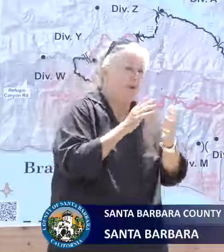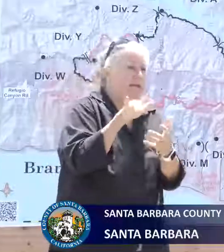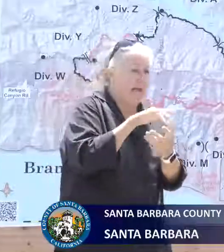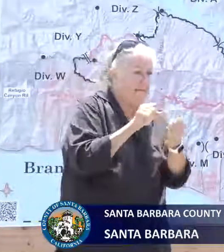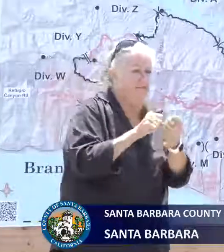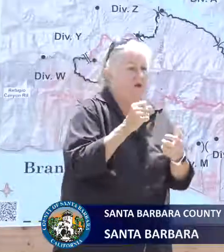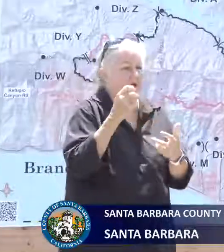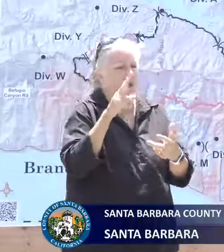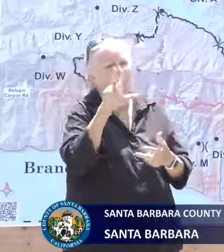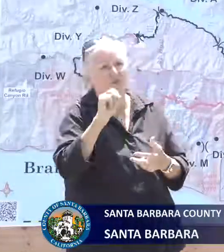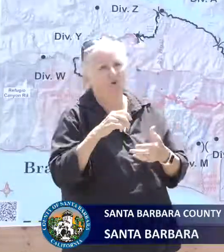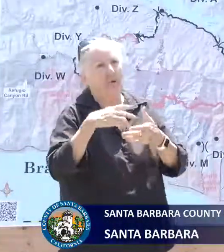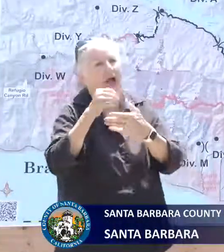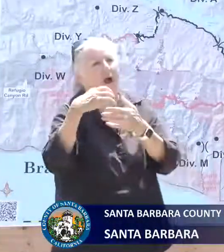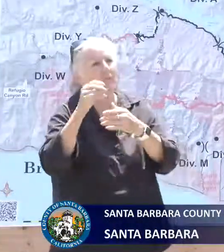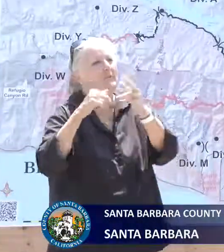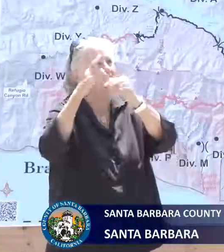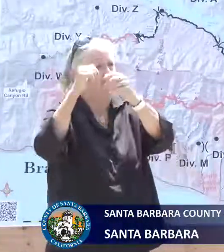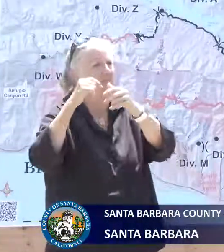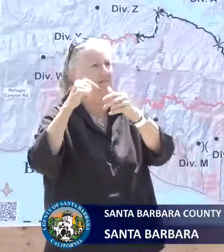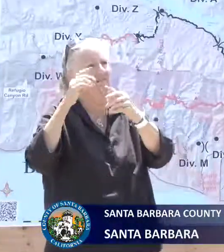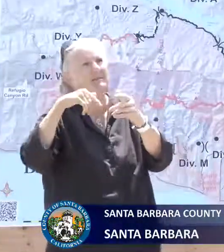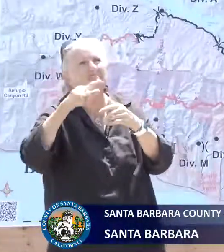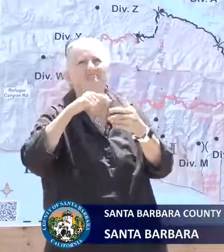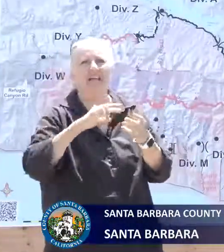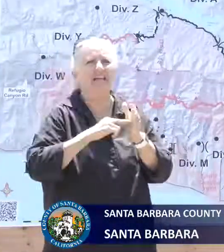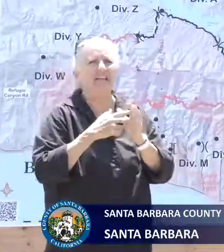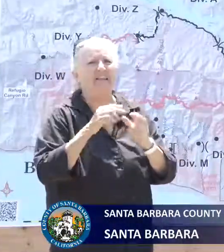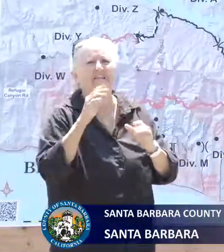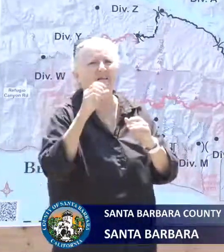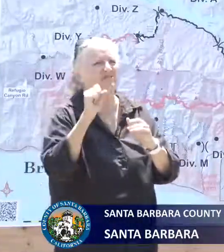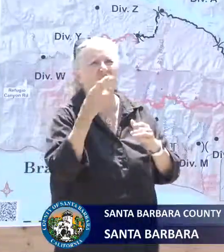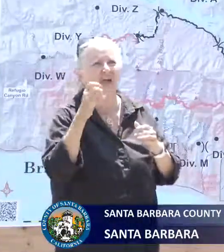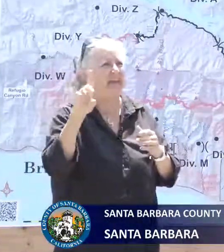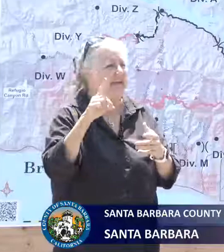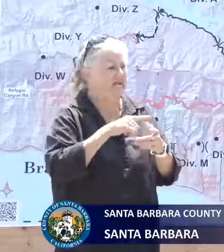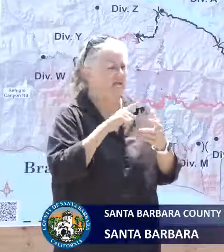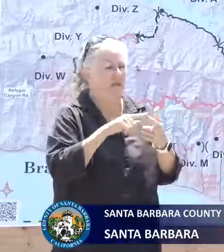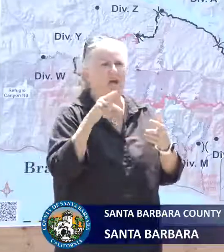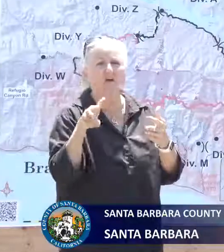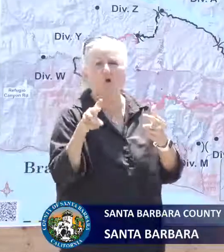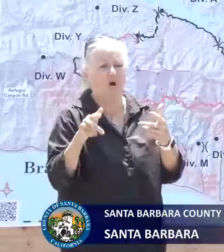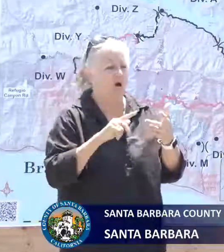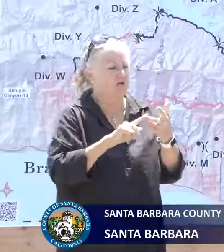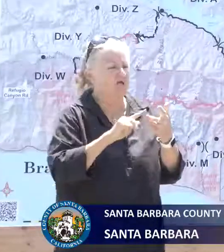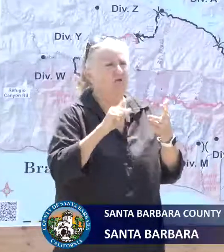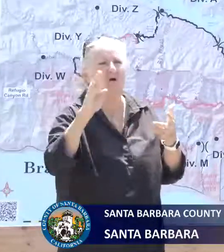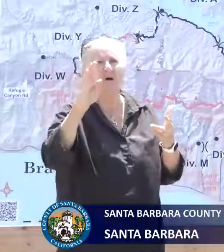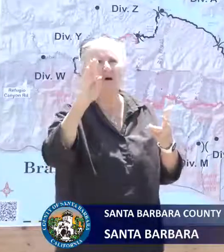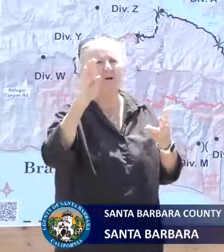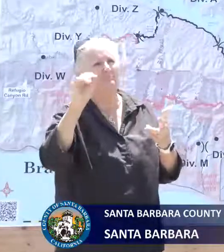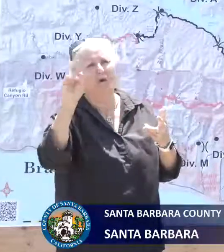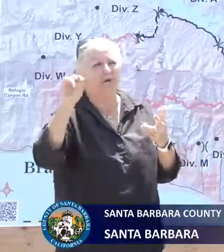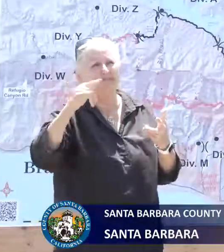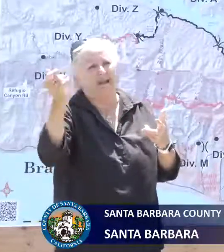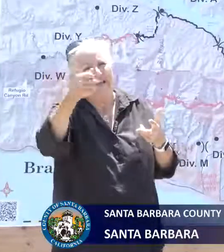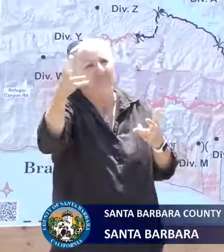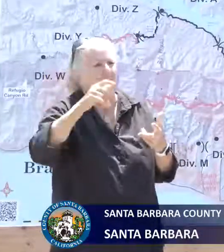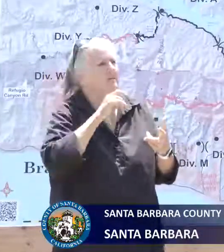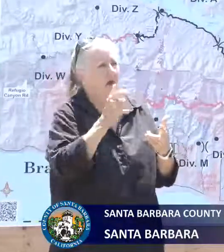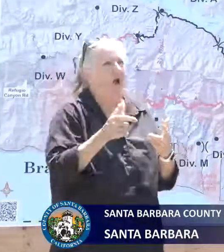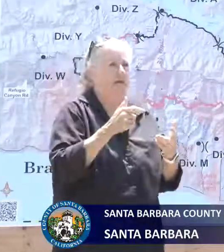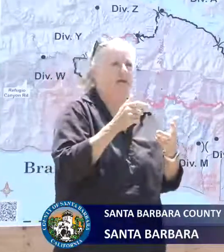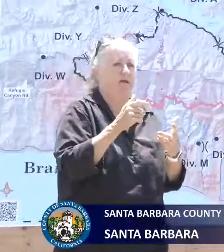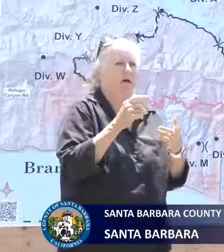30 outbuildings were destroyed, and when I say outbuildings, anything from a shed to a garage to anything but a primary residence. And